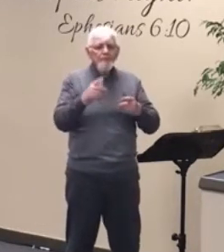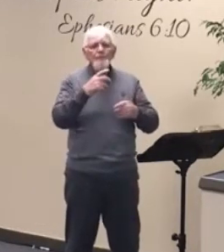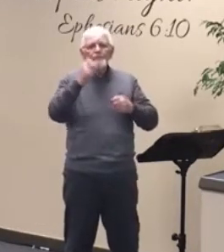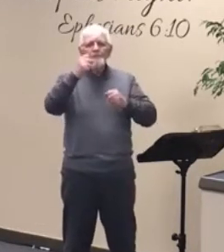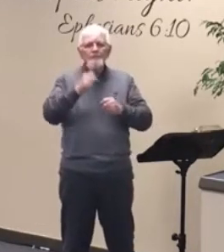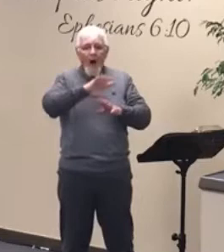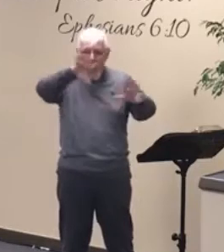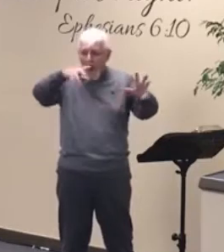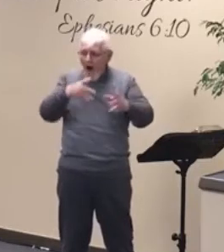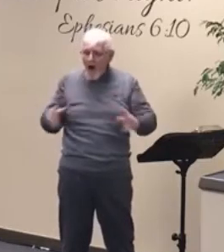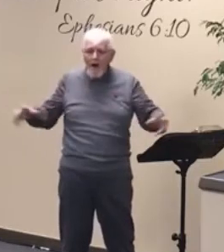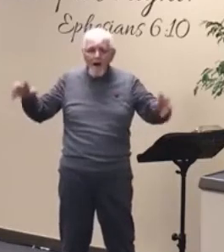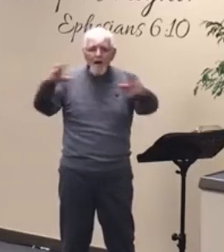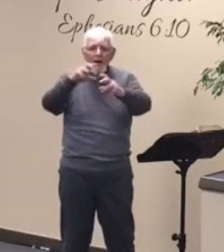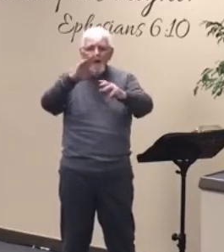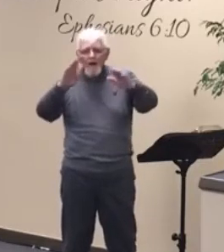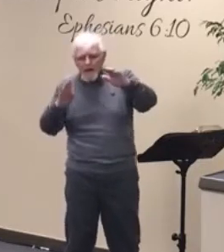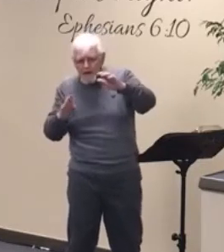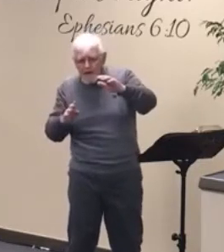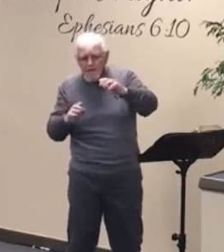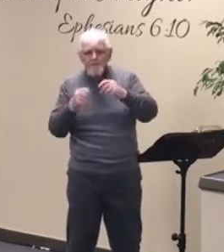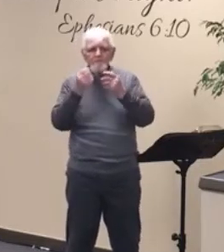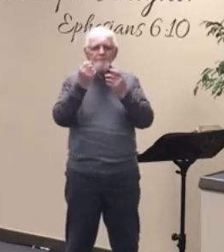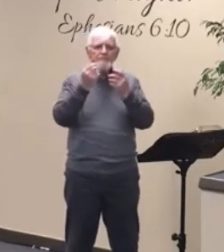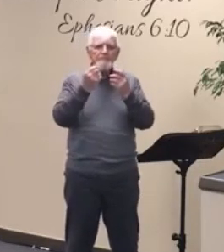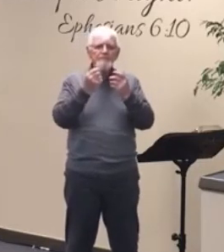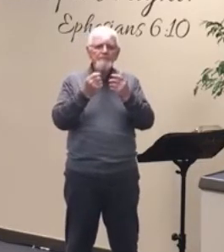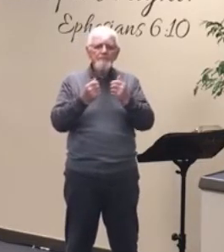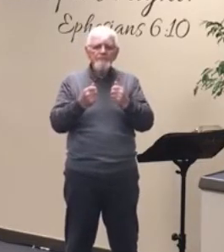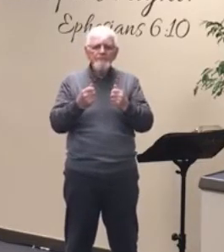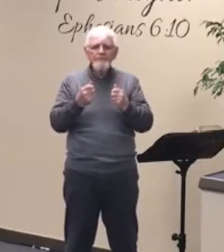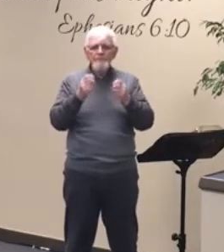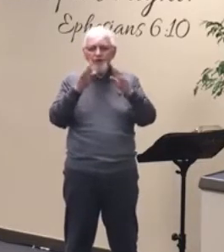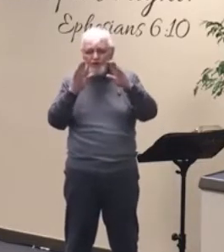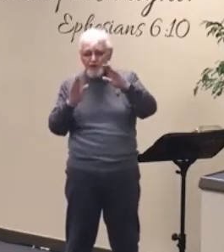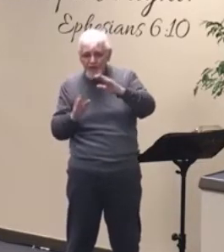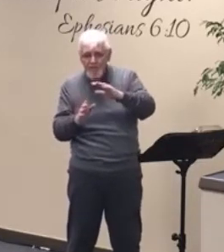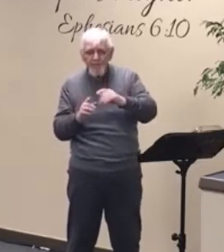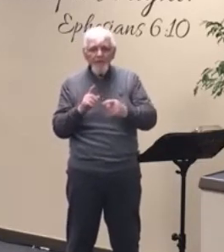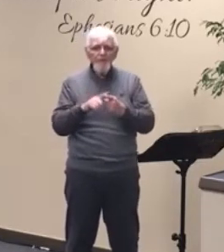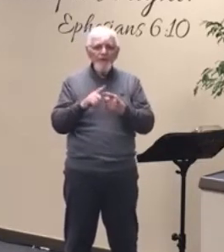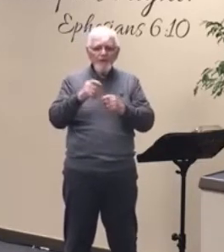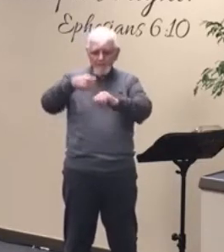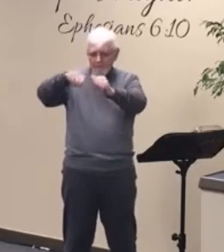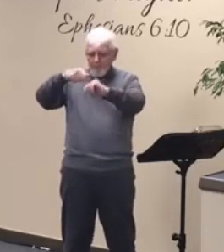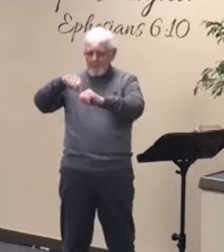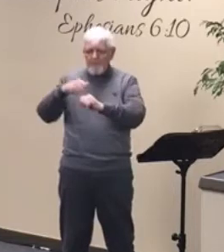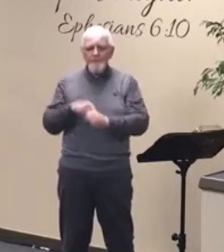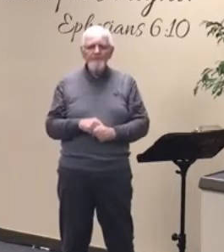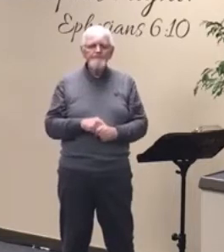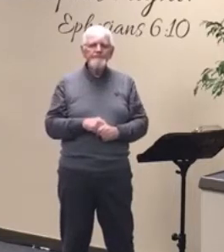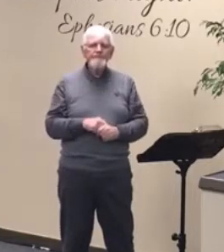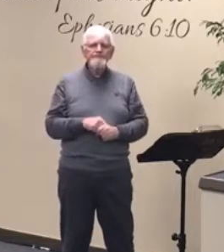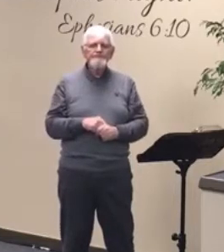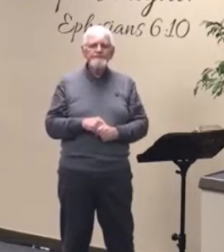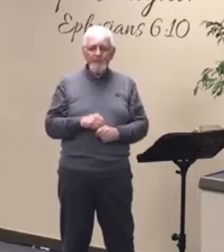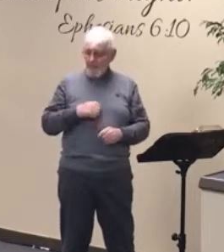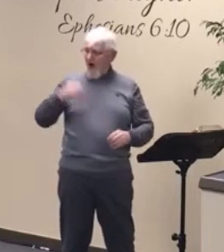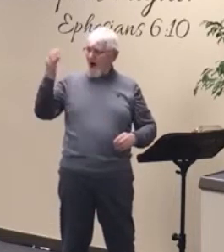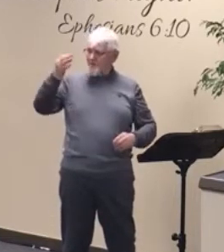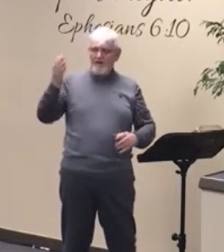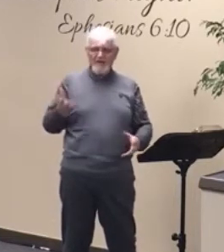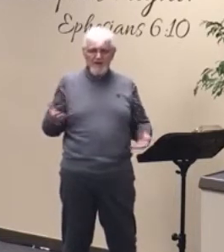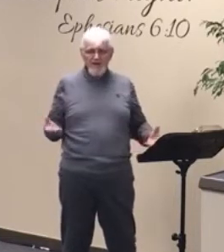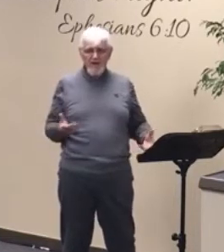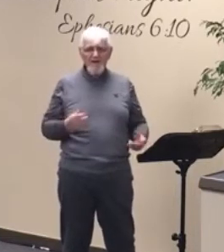you, be subject one to another. Well, I want to be in charge of people. Be subject one to another. Well, I'm the preacher of this church.